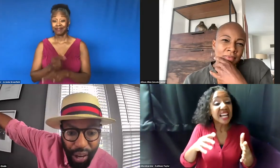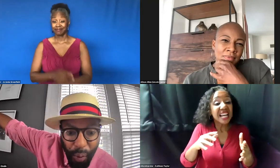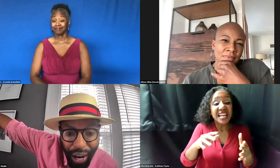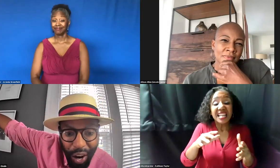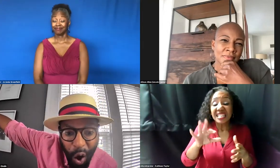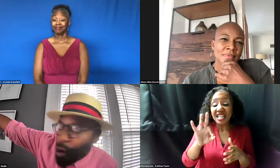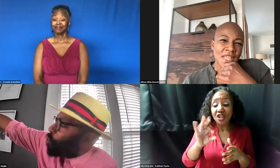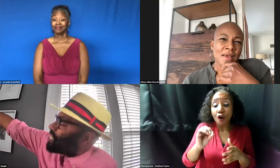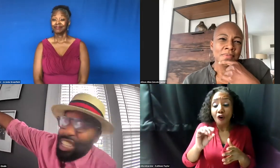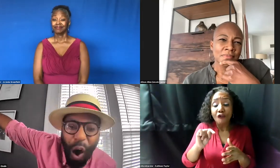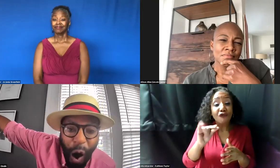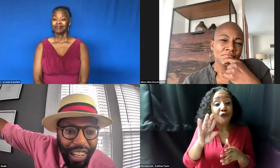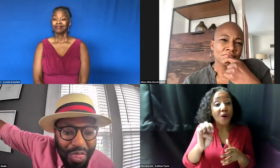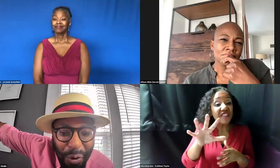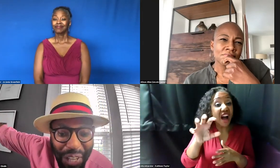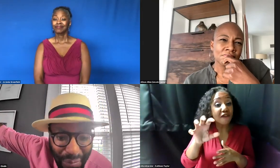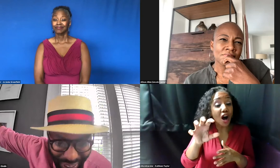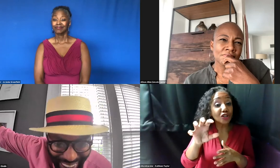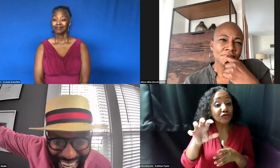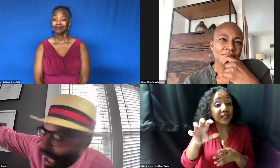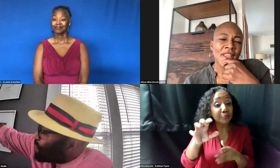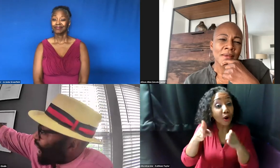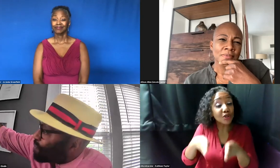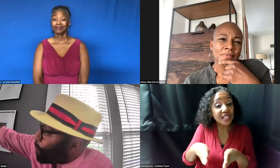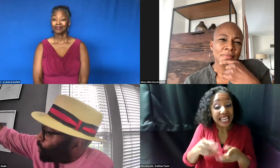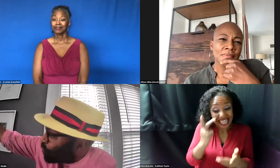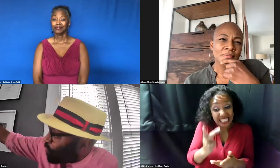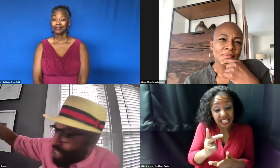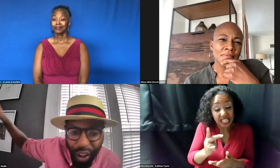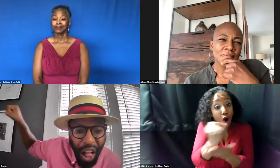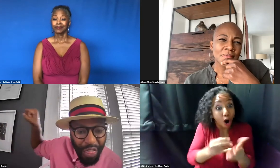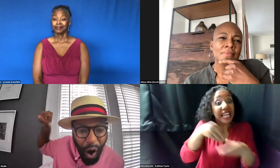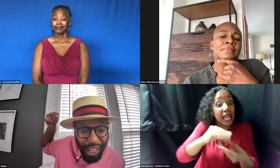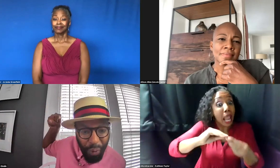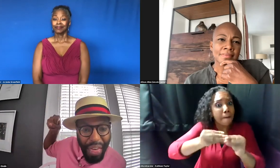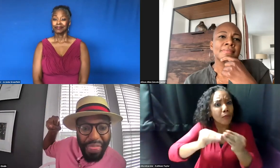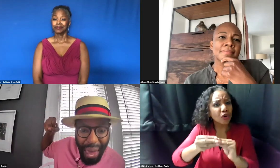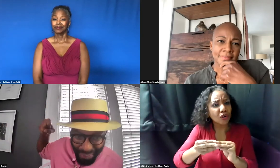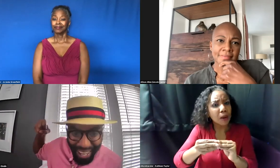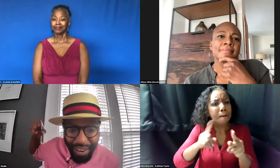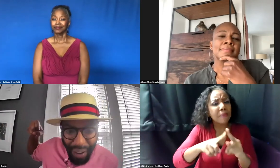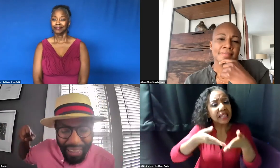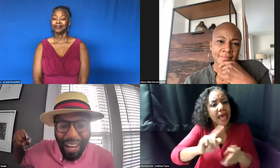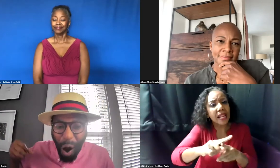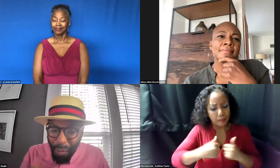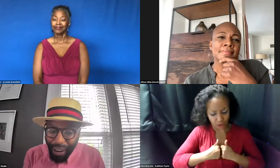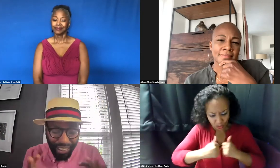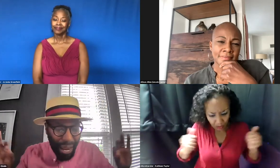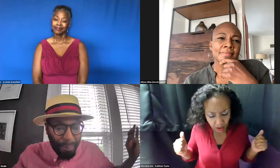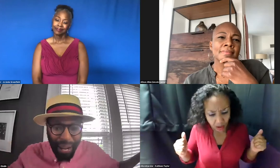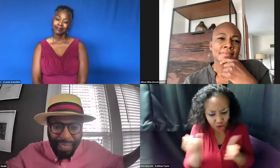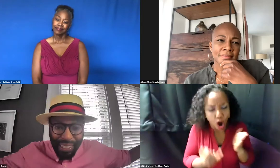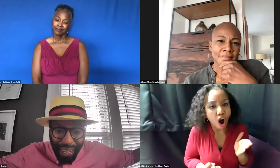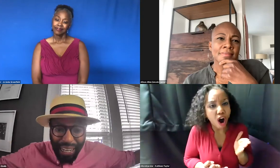whiz somewhere who sees art in those numbers. And how do we help that person to reveal the artist within them, right? And that our work